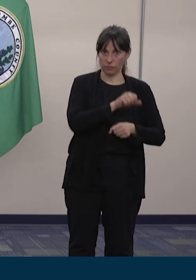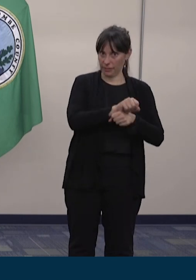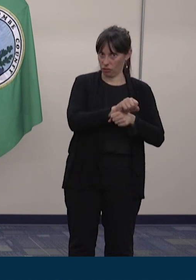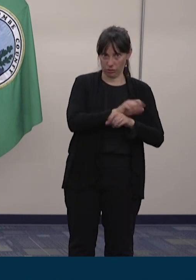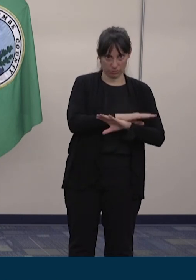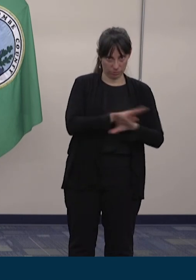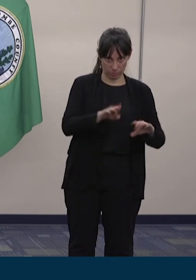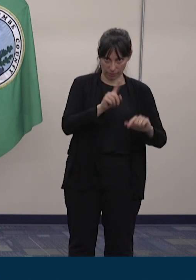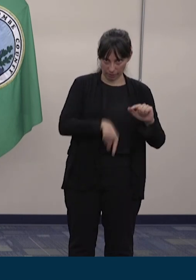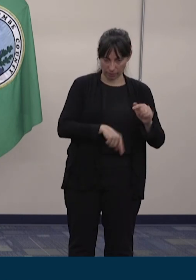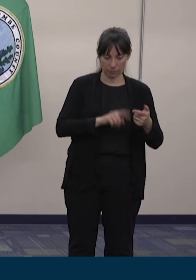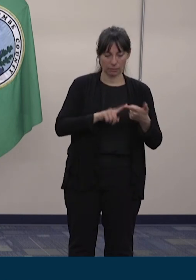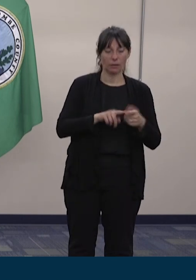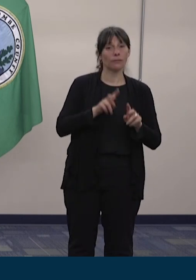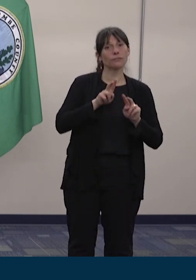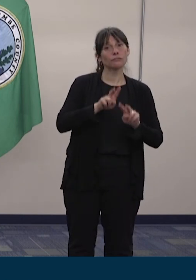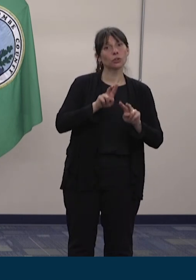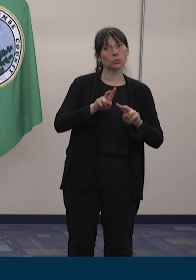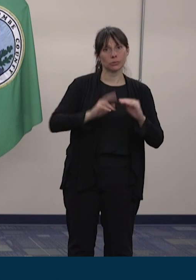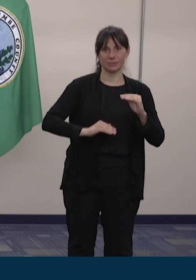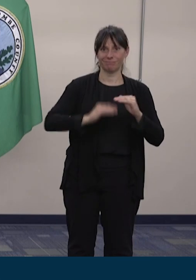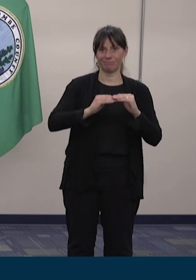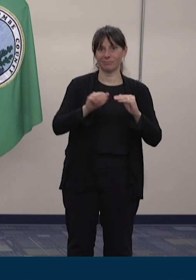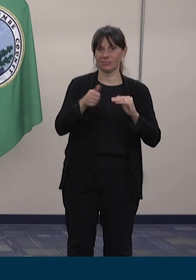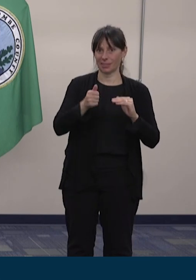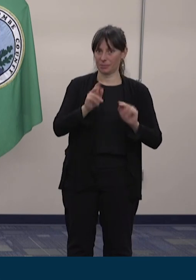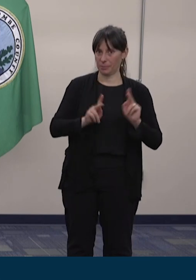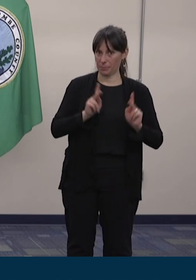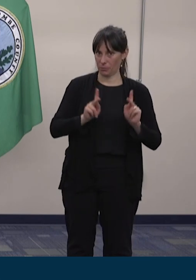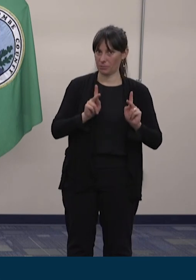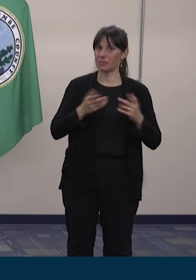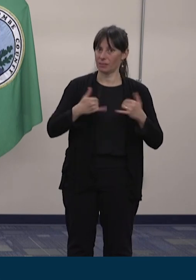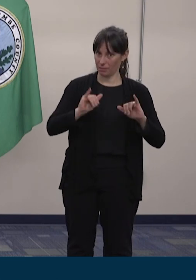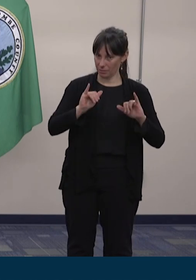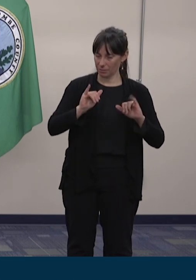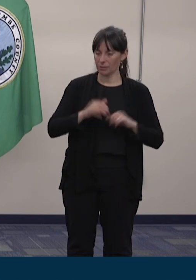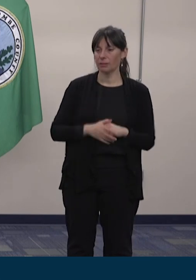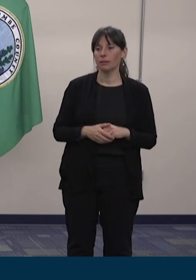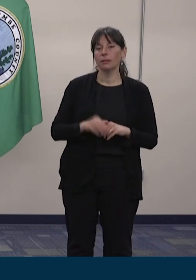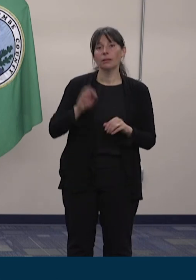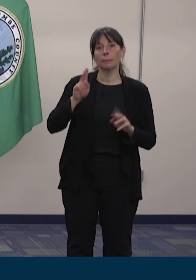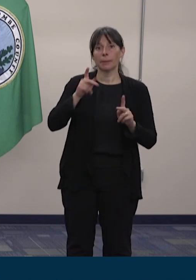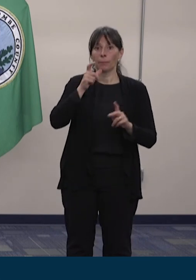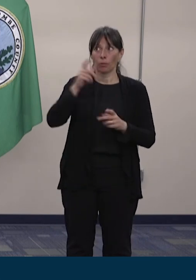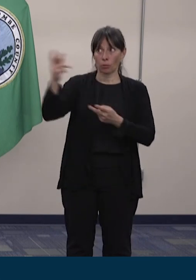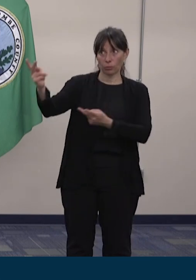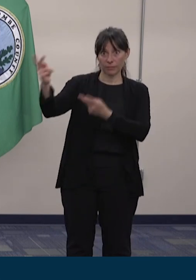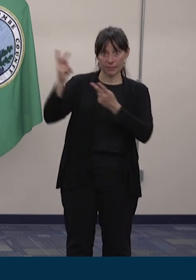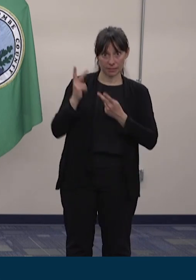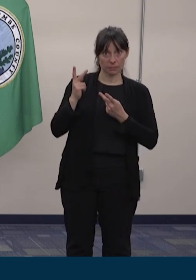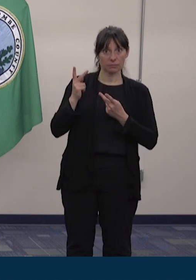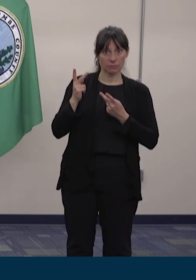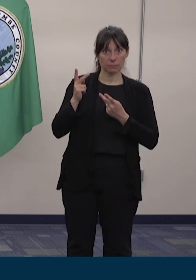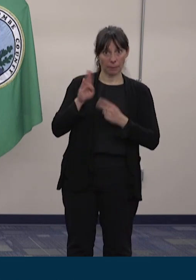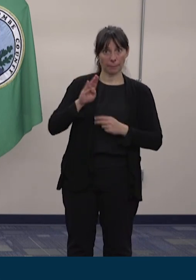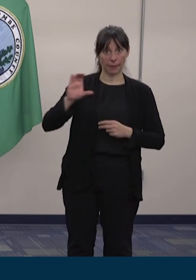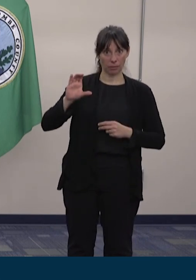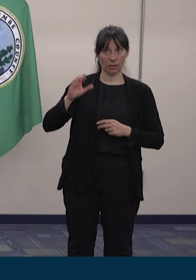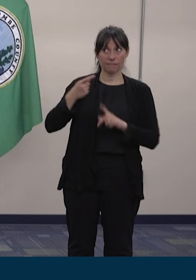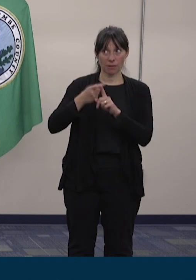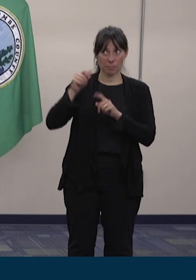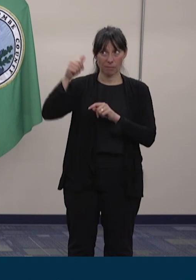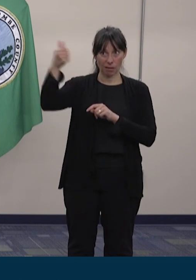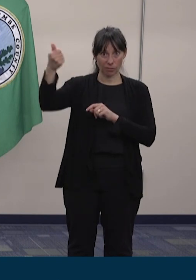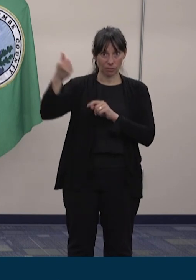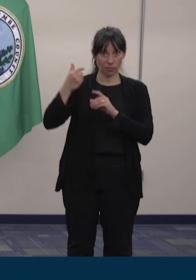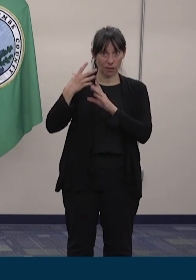haciendo to 10 persons. el Additionally, poder abrir people los coming to lugares Buncombe para County alojarse, from outside the a menos state que sean para must personas que still